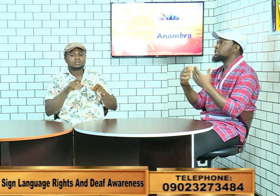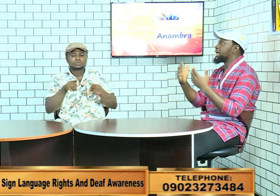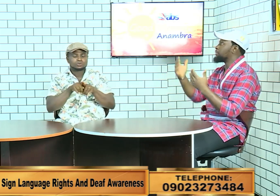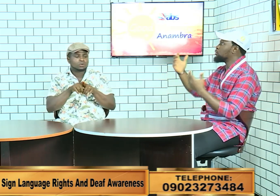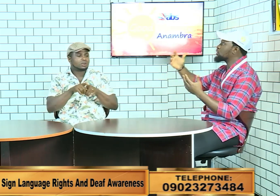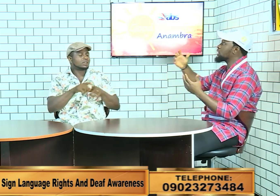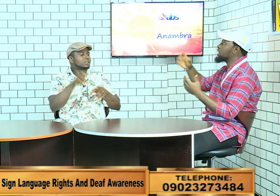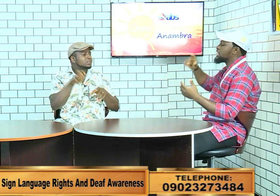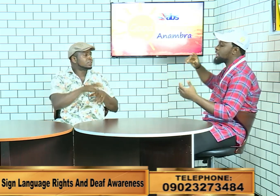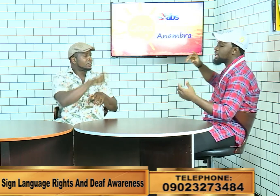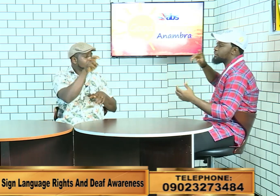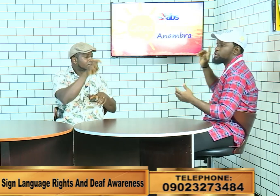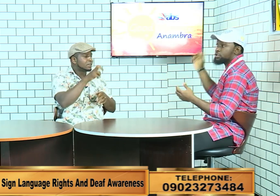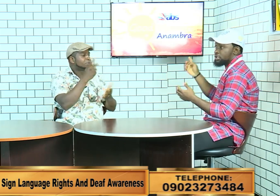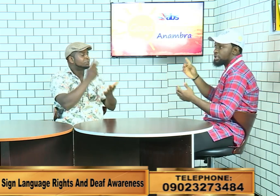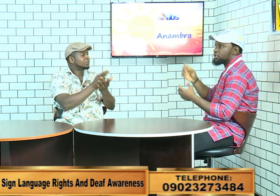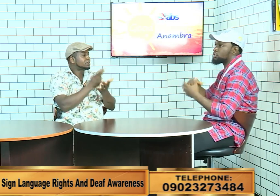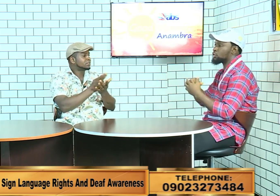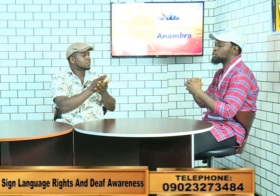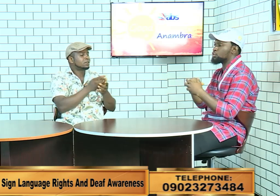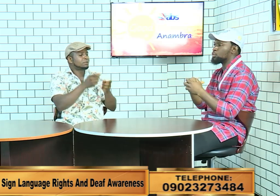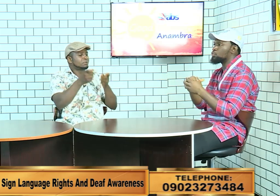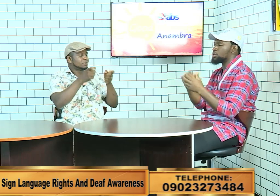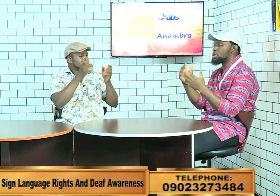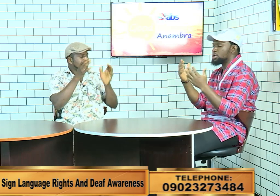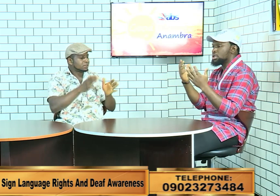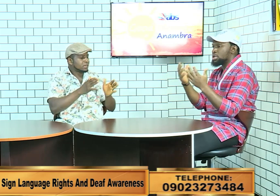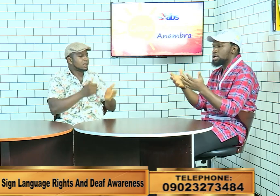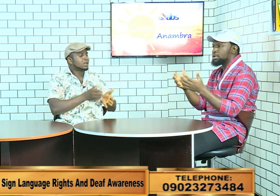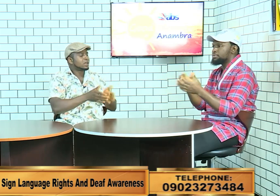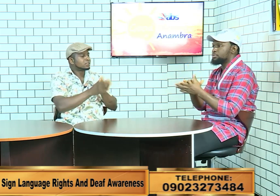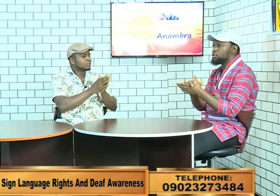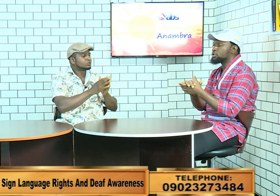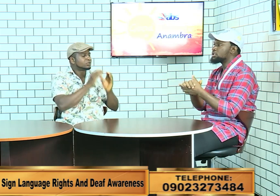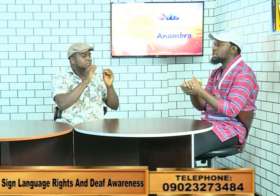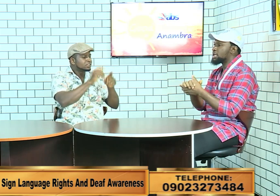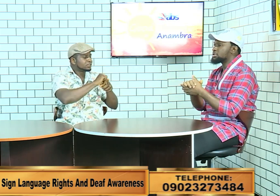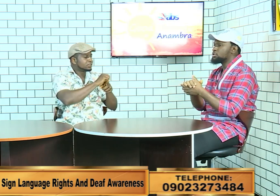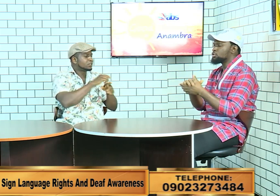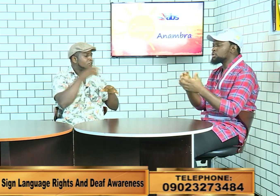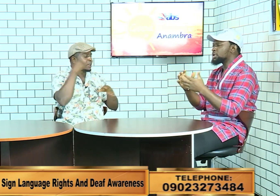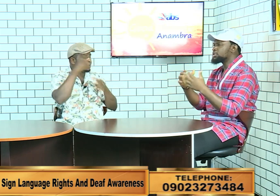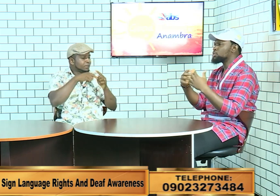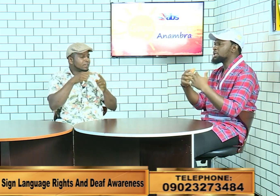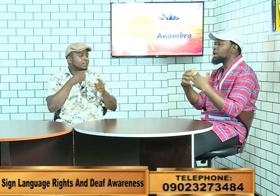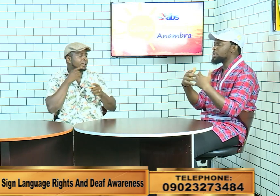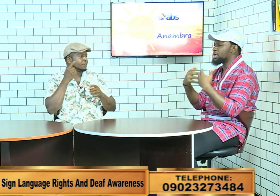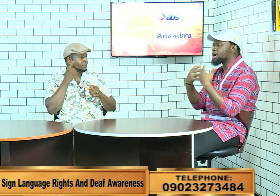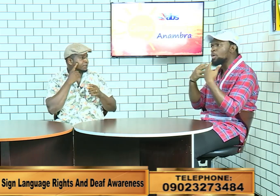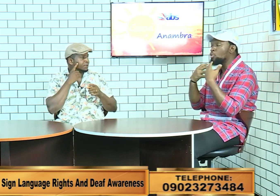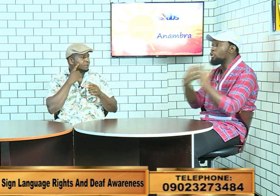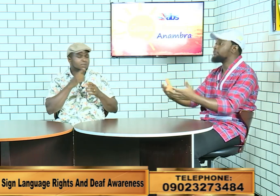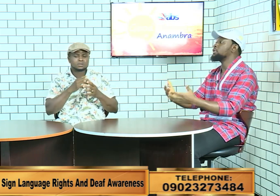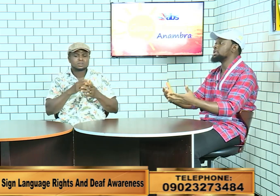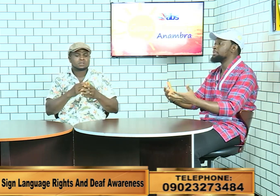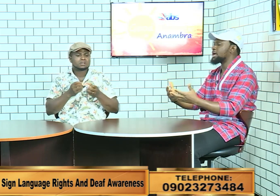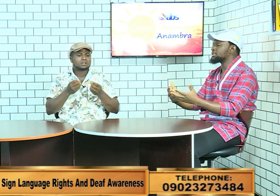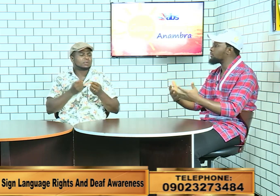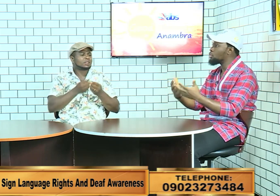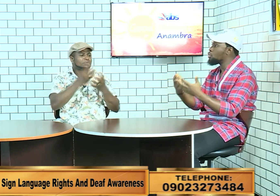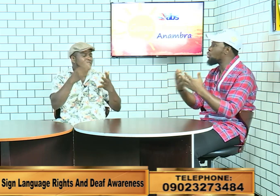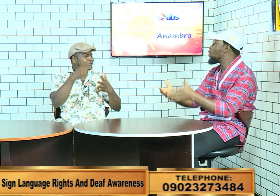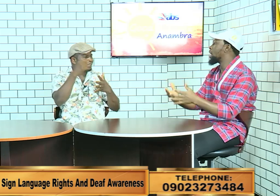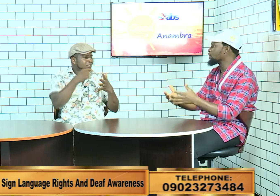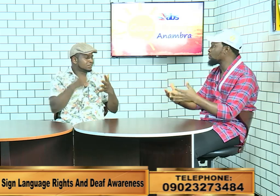decide, like mostly here in Unizik Junction, when we notice that, so most times either we confront them, ask